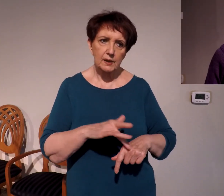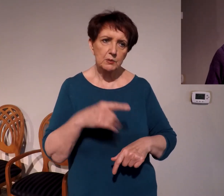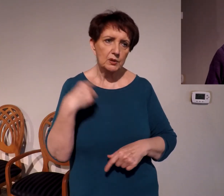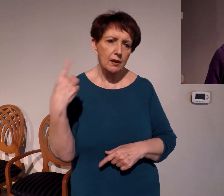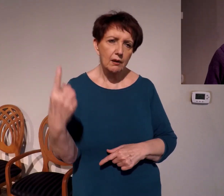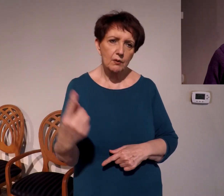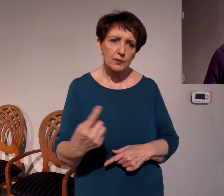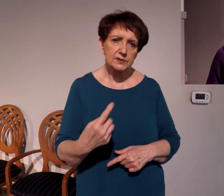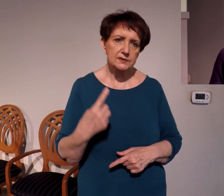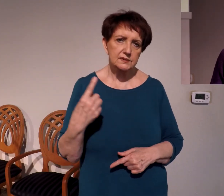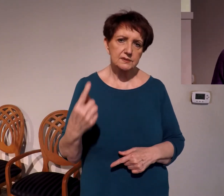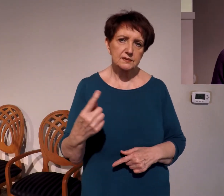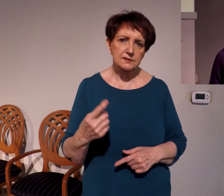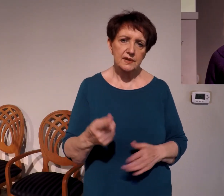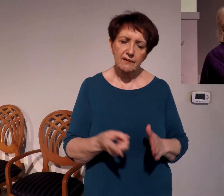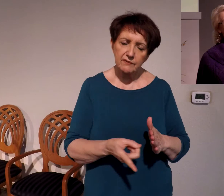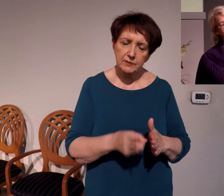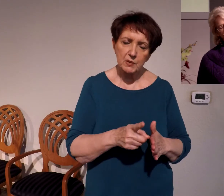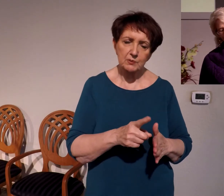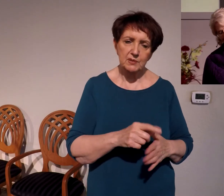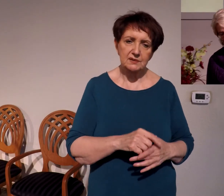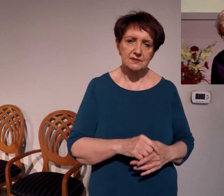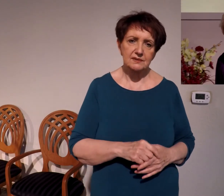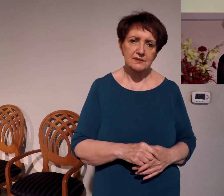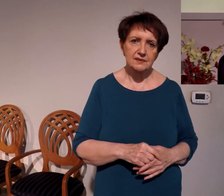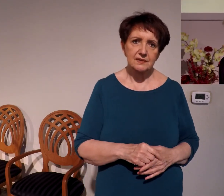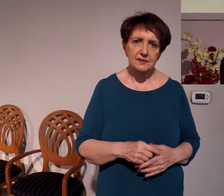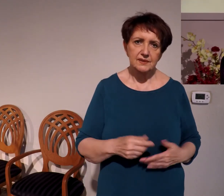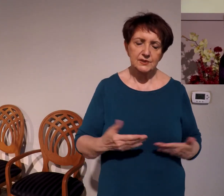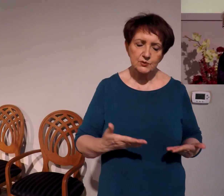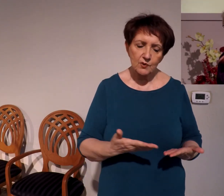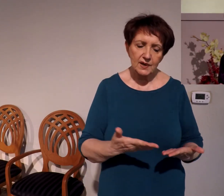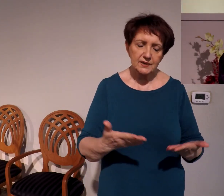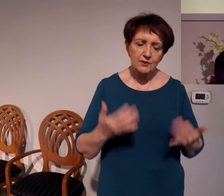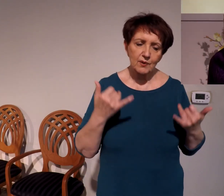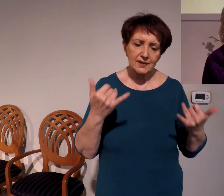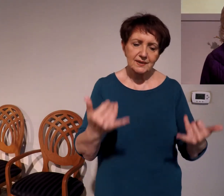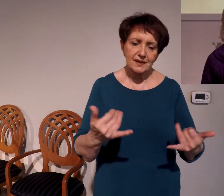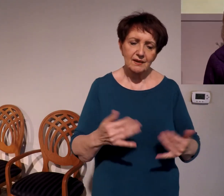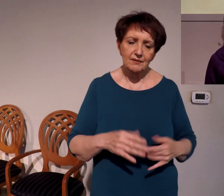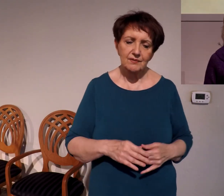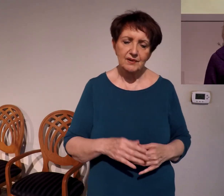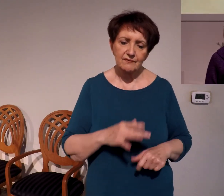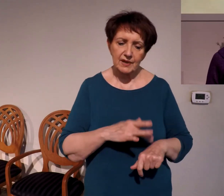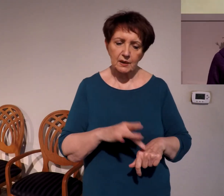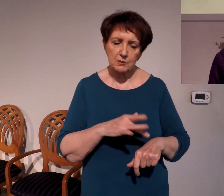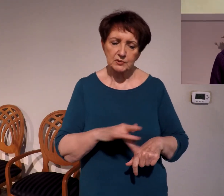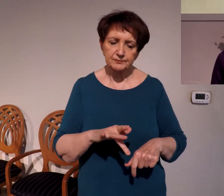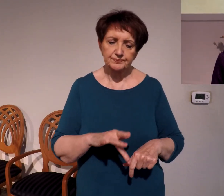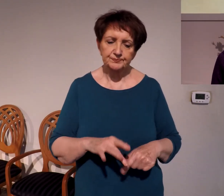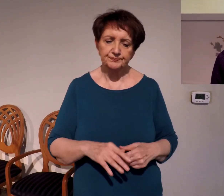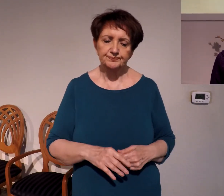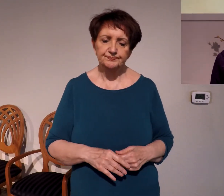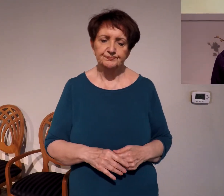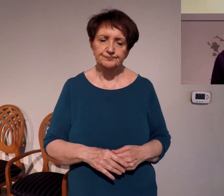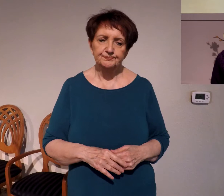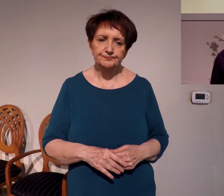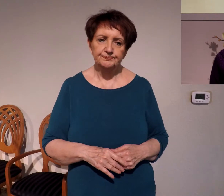In every single moment, that breath is right here, right now, available.